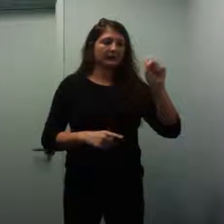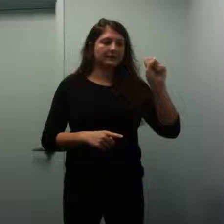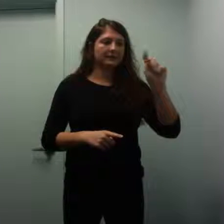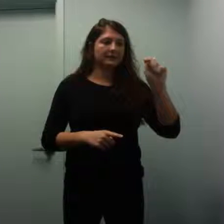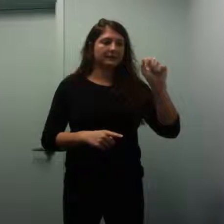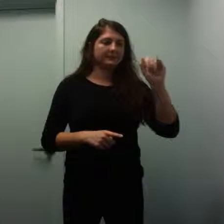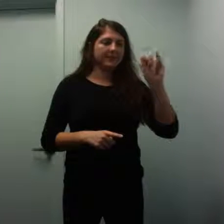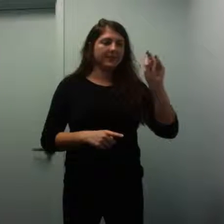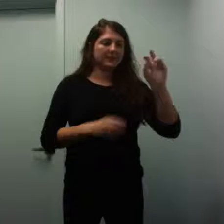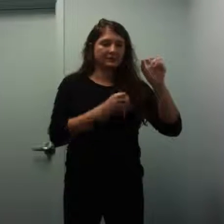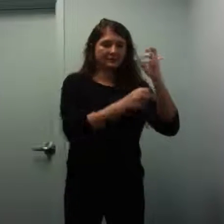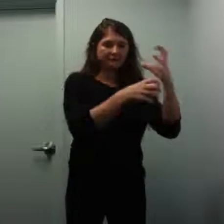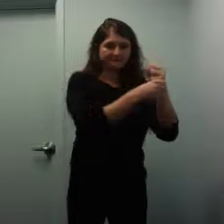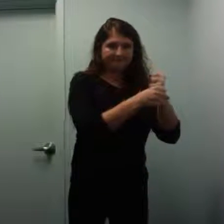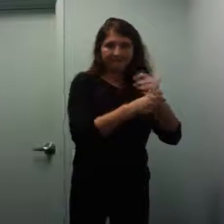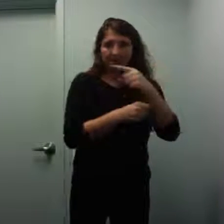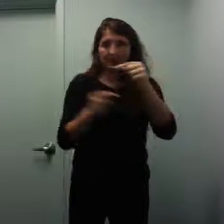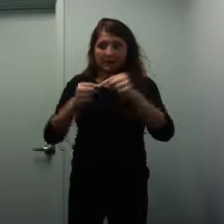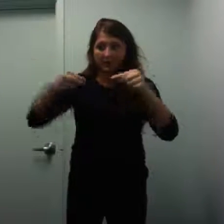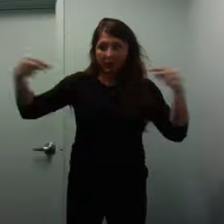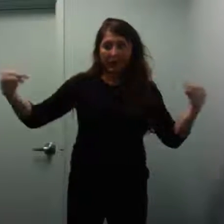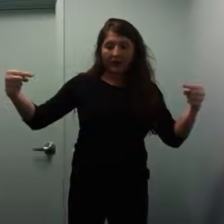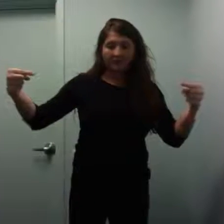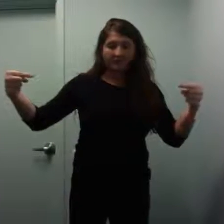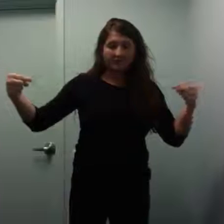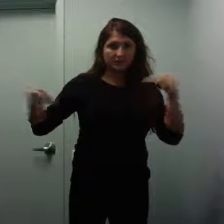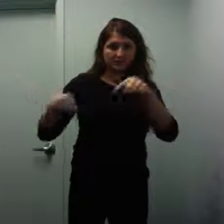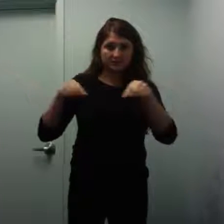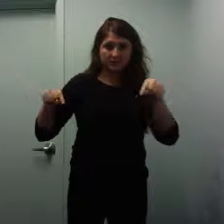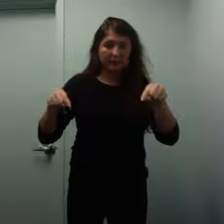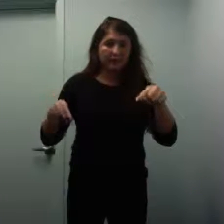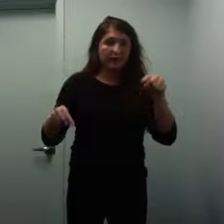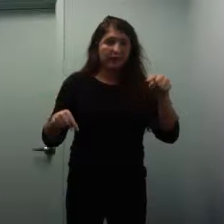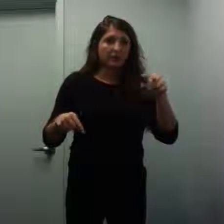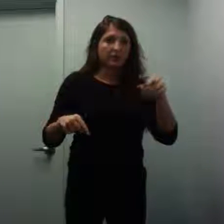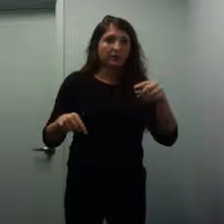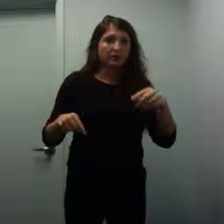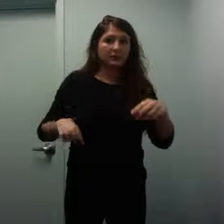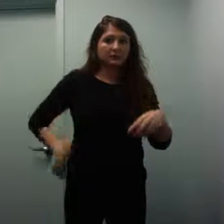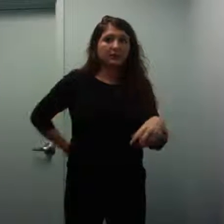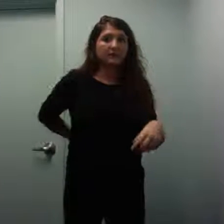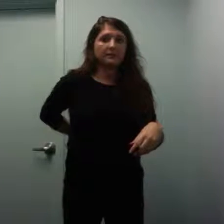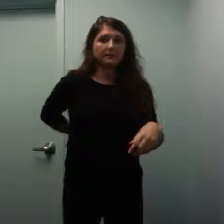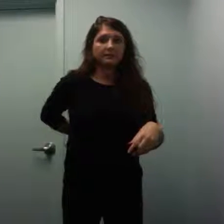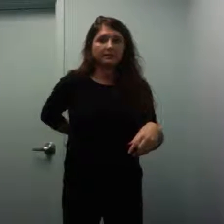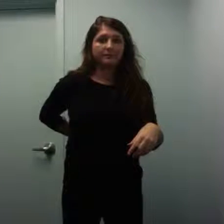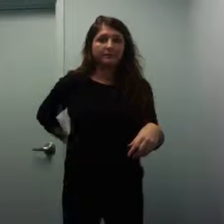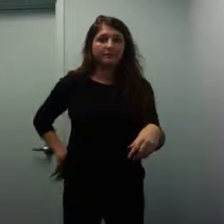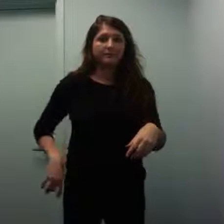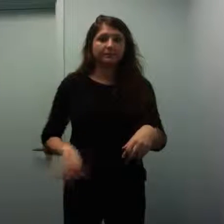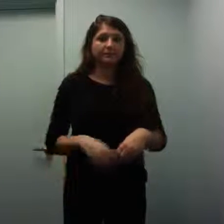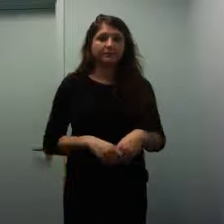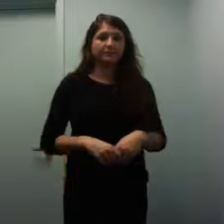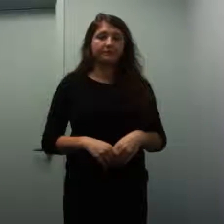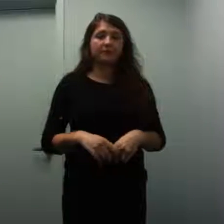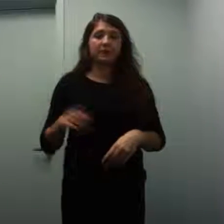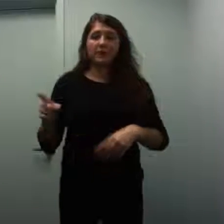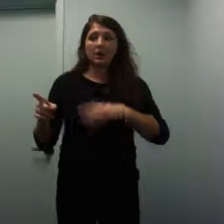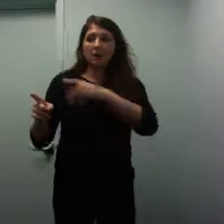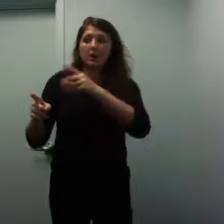take evaporation, you take water in the liquid form, and you transfer it into water in the gas form. Condensation is